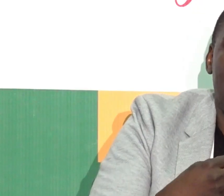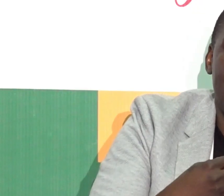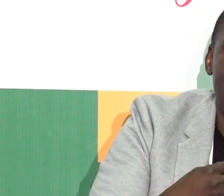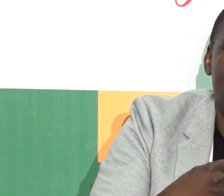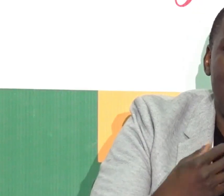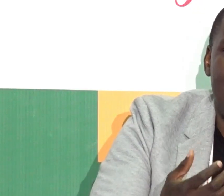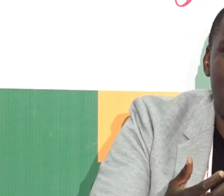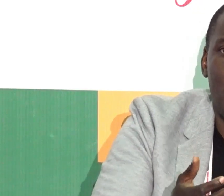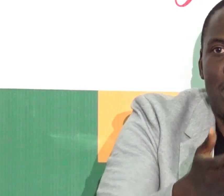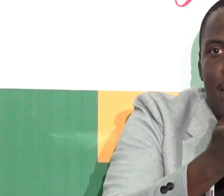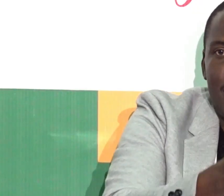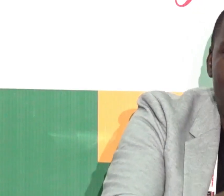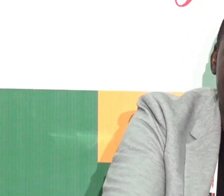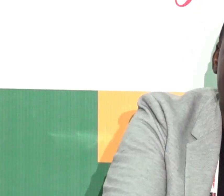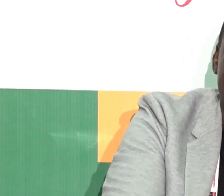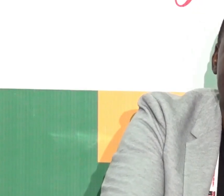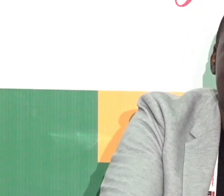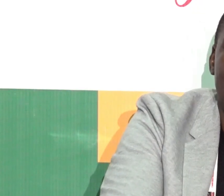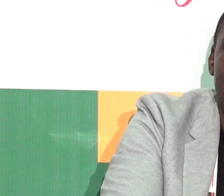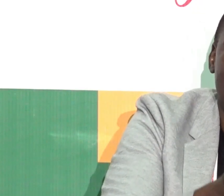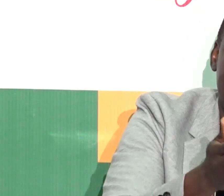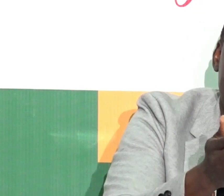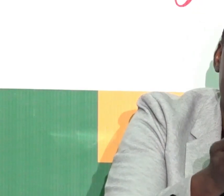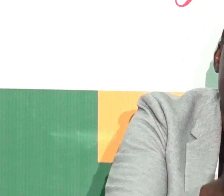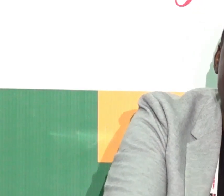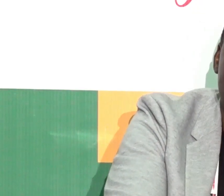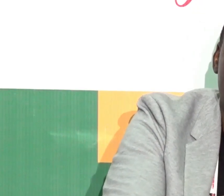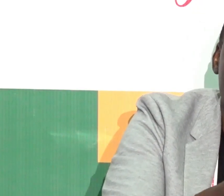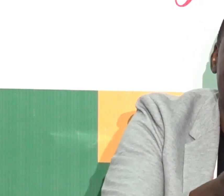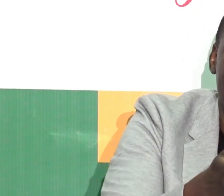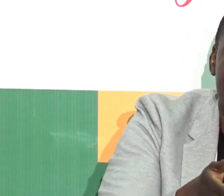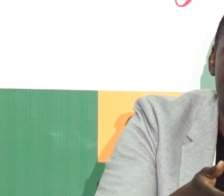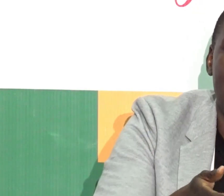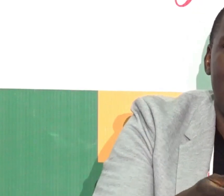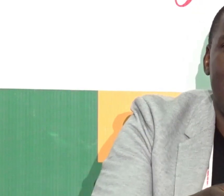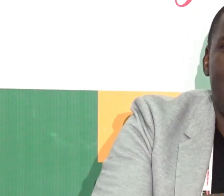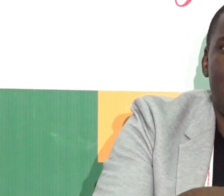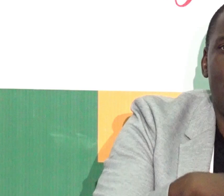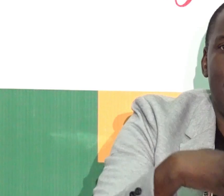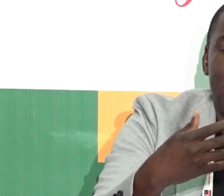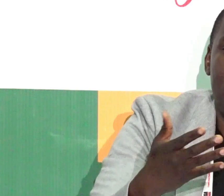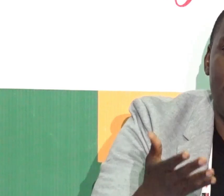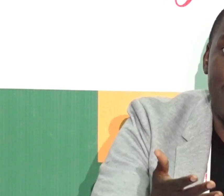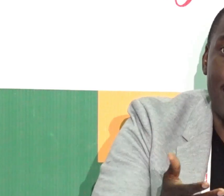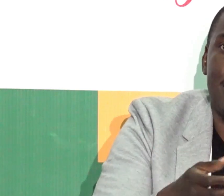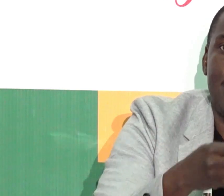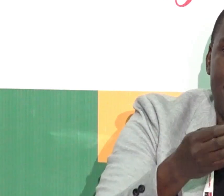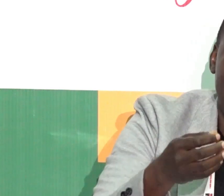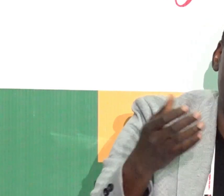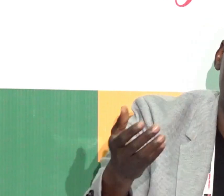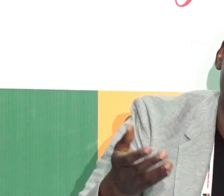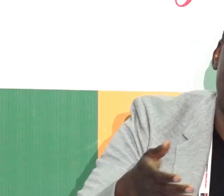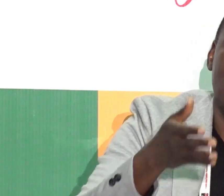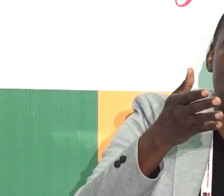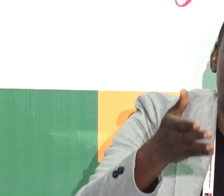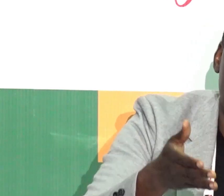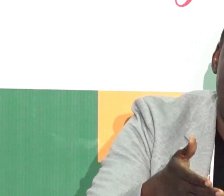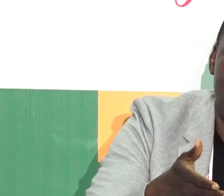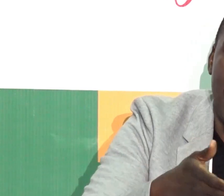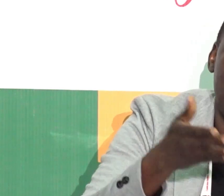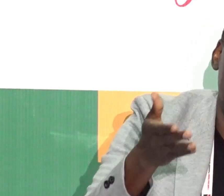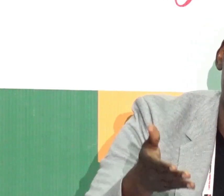been advocating for Malawi, which I think the previous session we're talking about giving prophylaxis, TDF prophylaxis